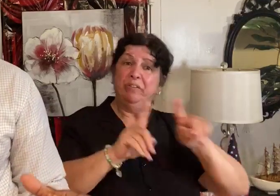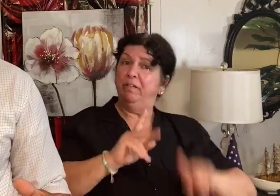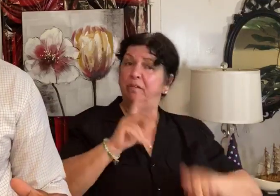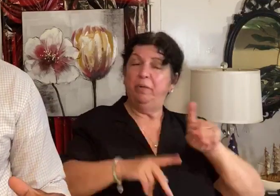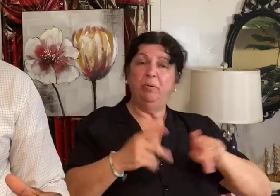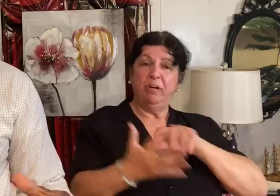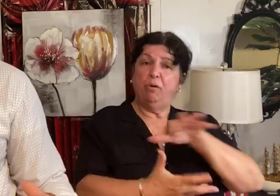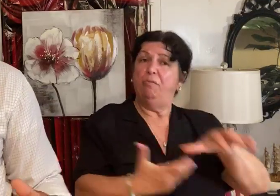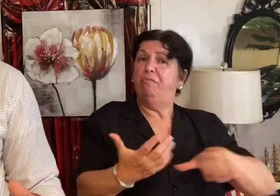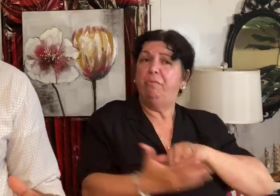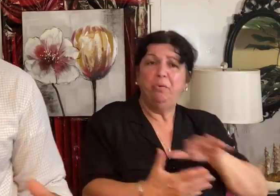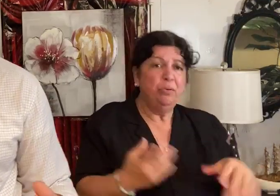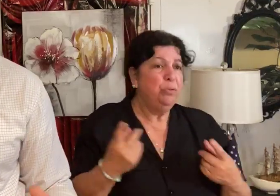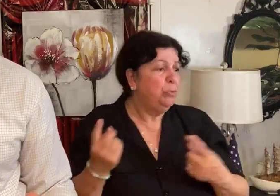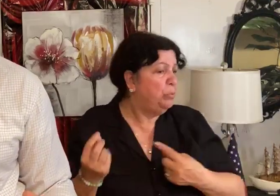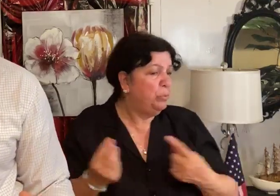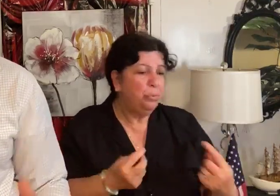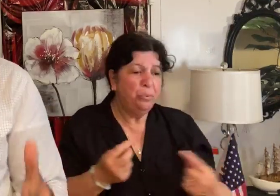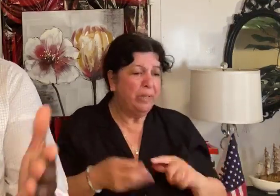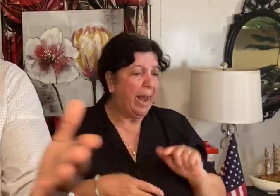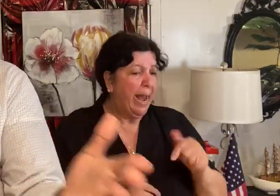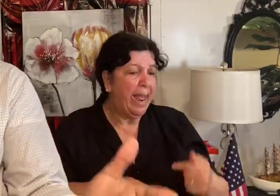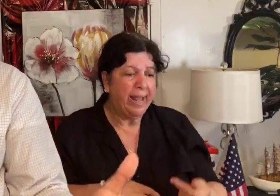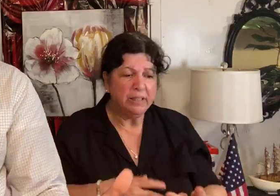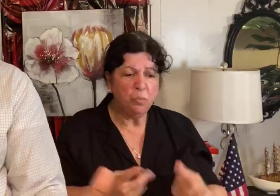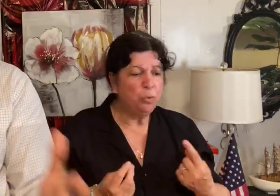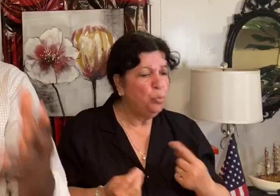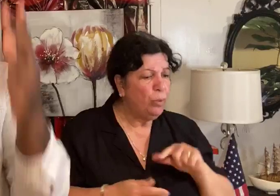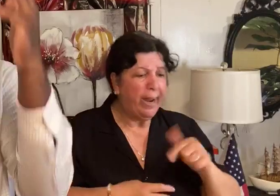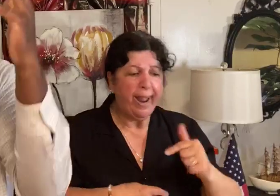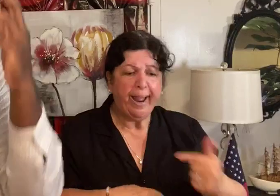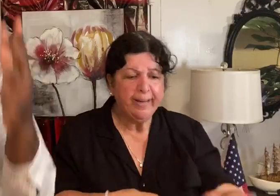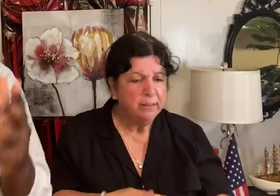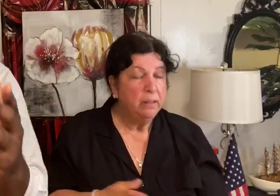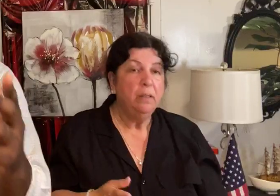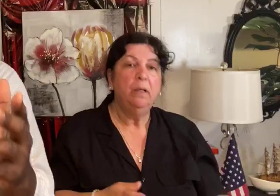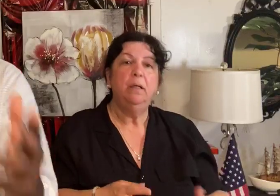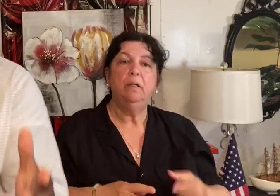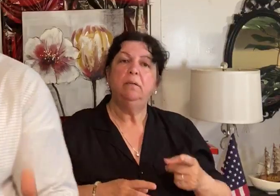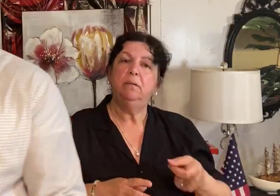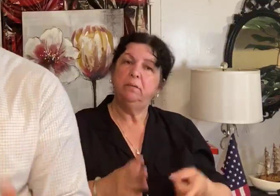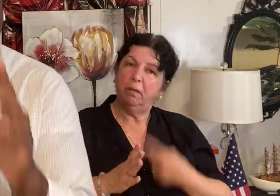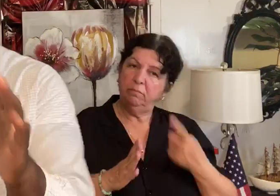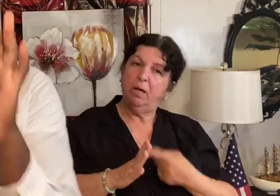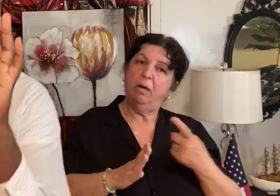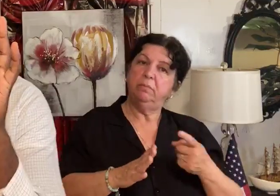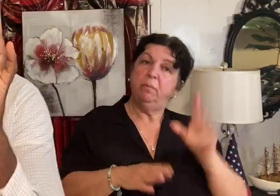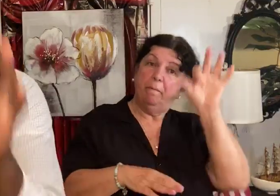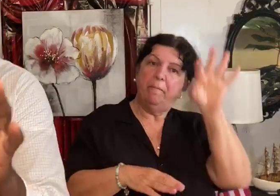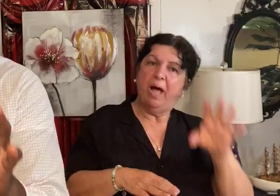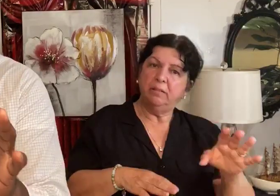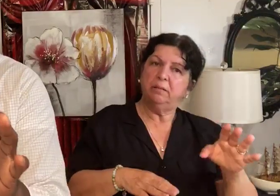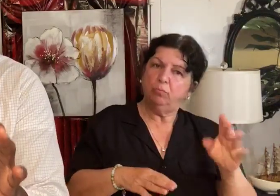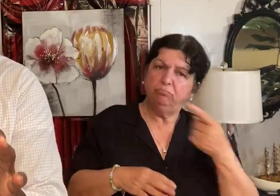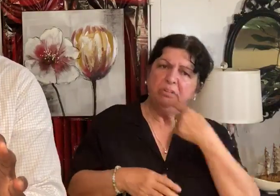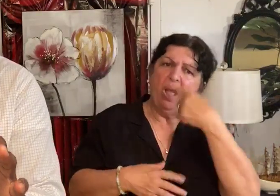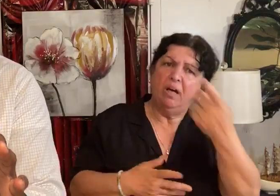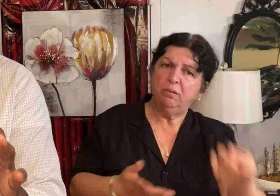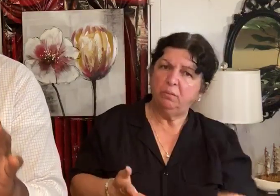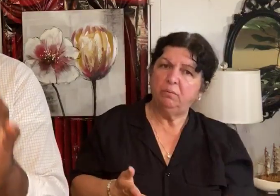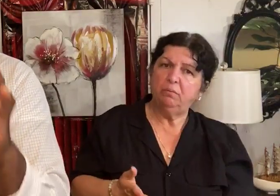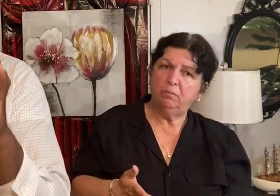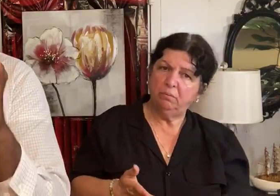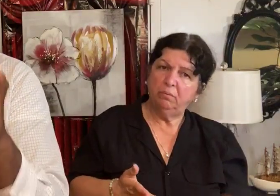kind of confused about what they should do, what their next move is. Well, glory to God. God, sometimes your pastor will get in your face every once in a